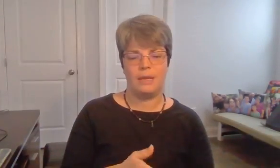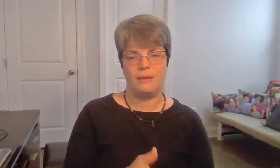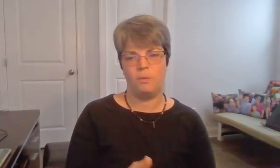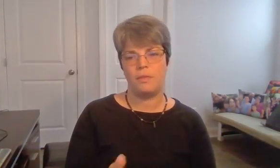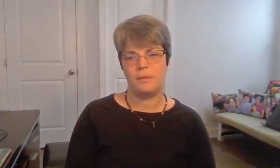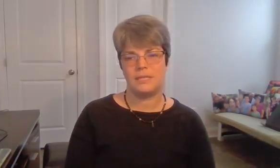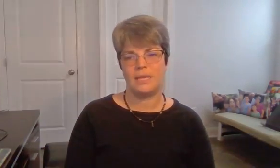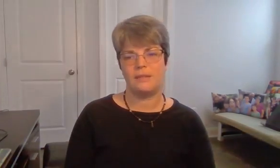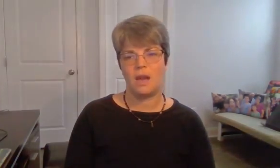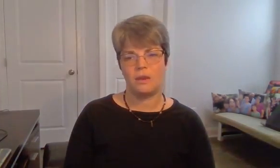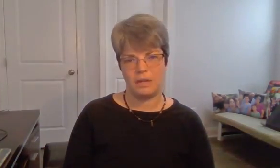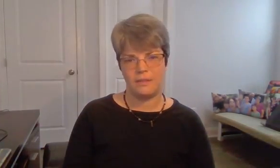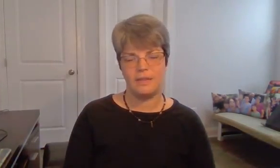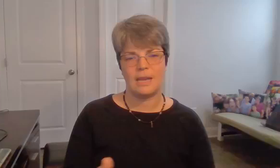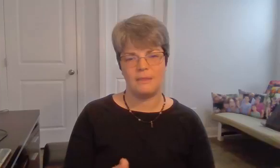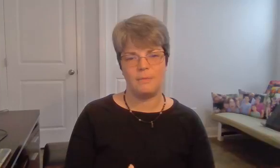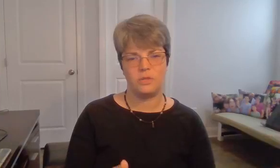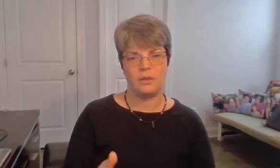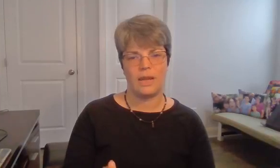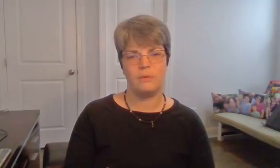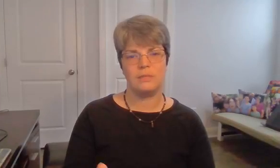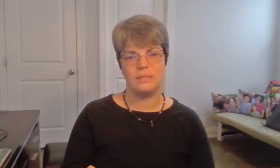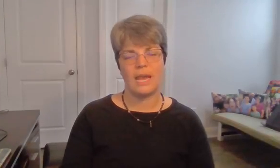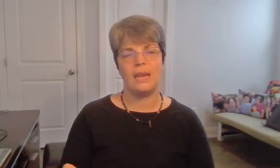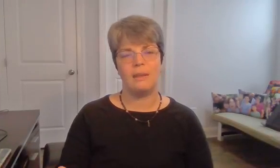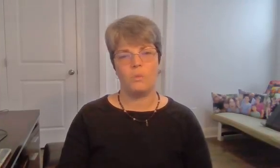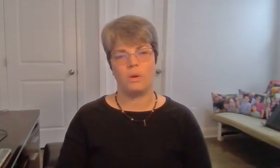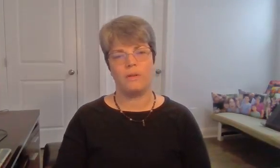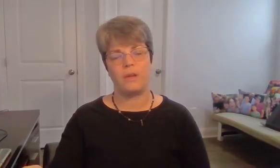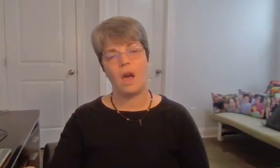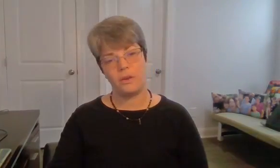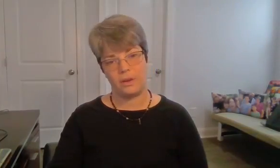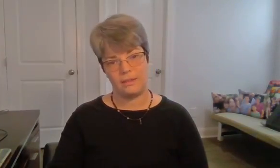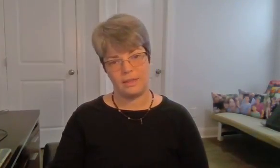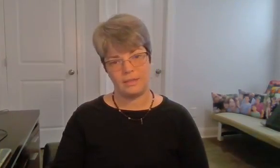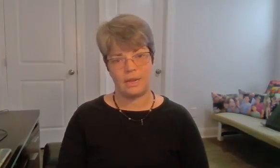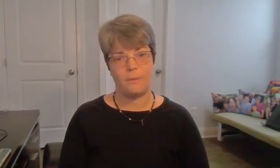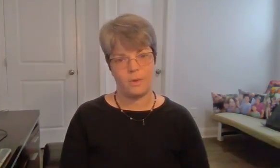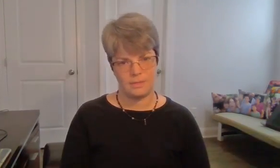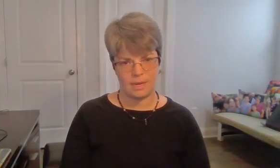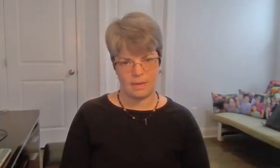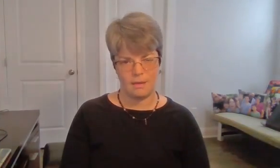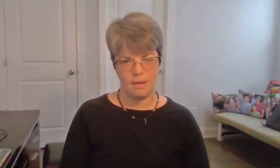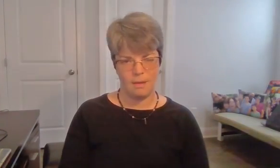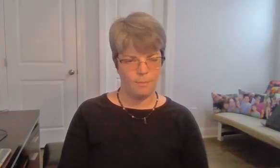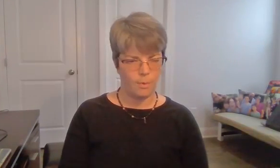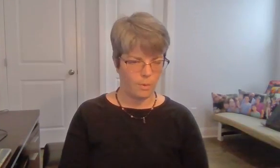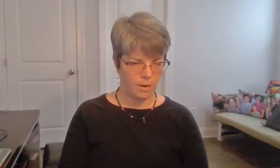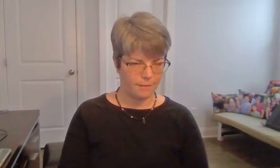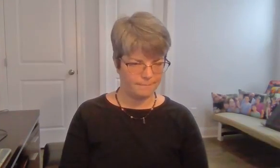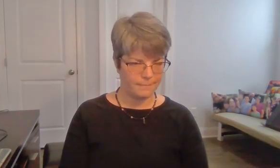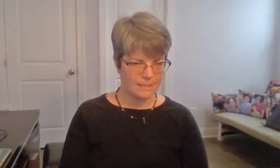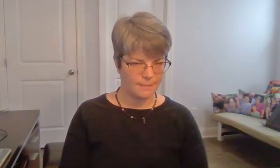if you want them to sign the concrete things, I'd make sure that I was signing more of the concrete things than I was signing more. Does that make